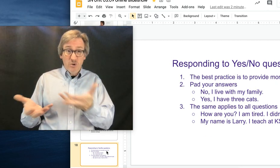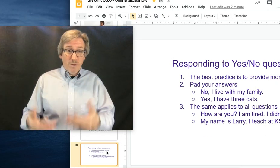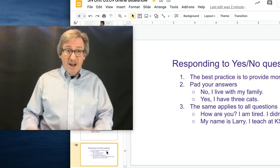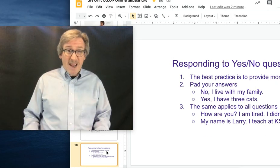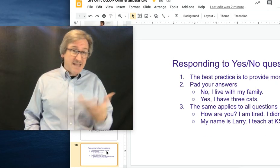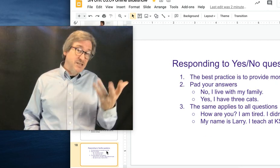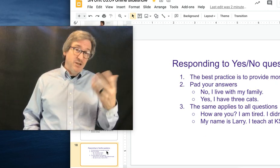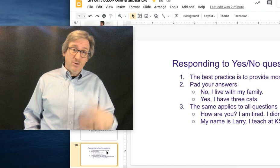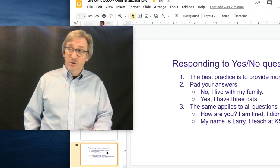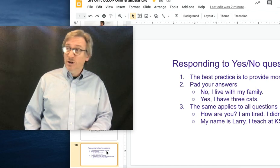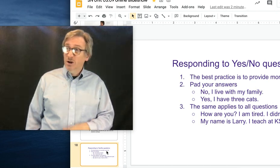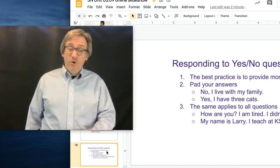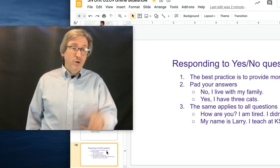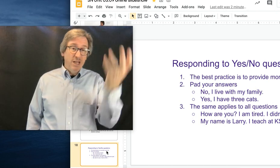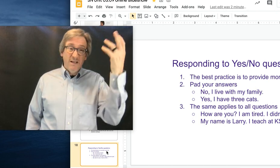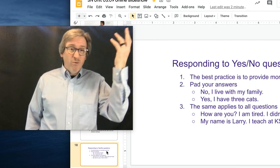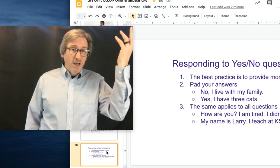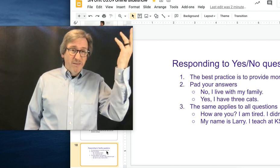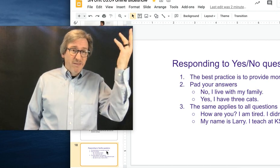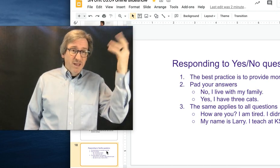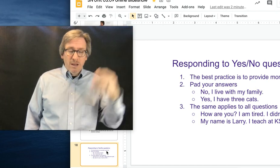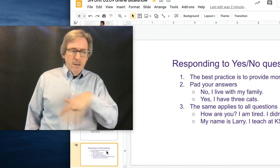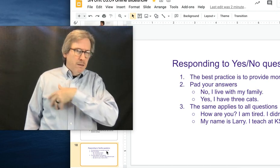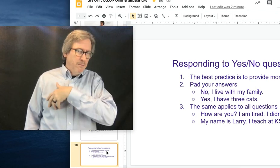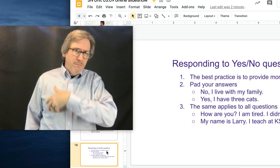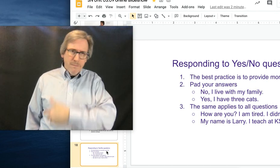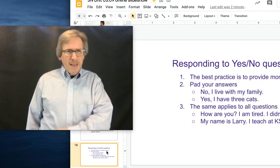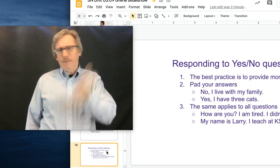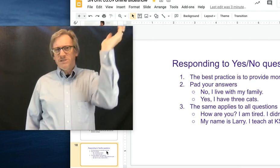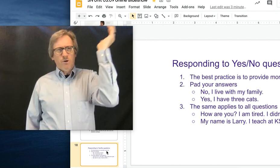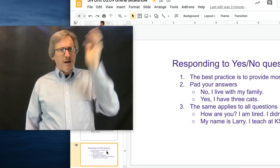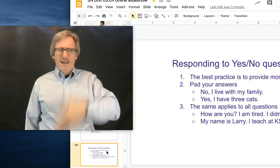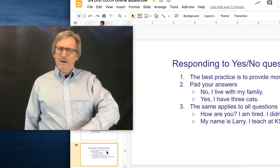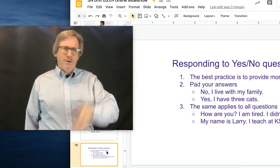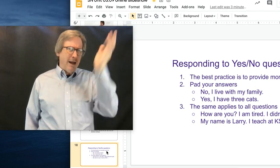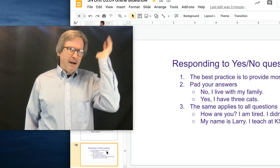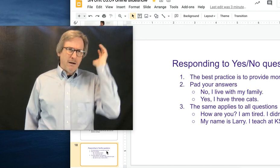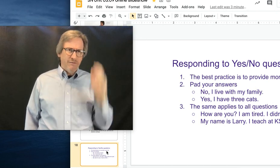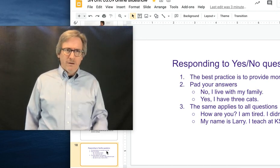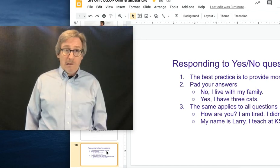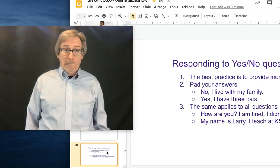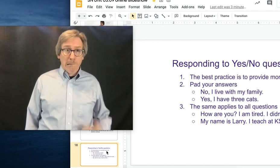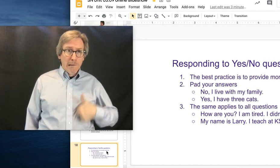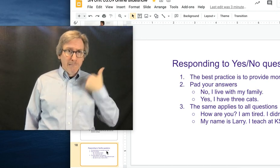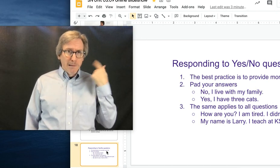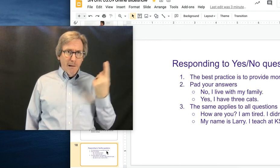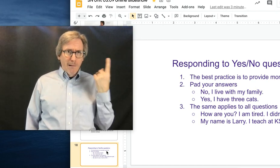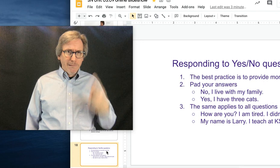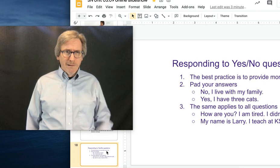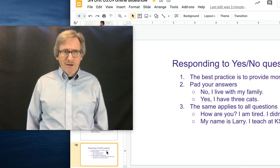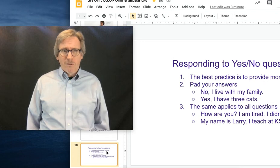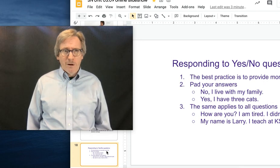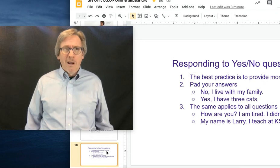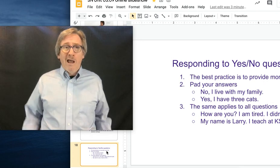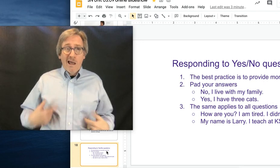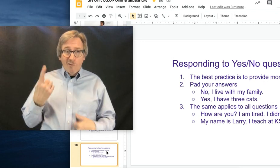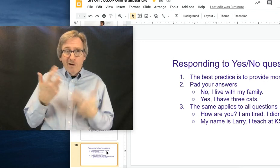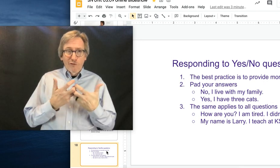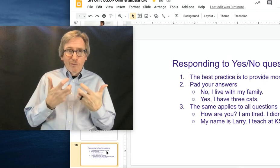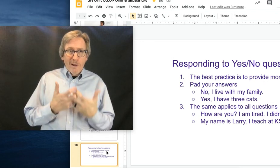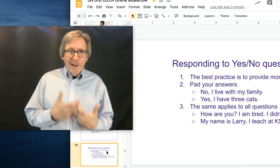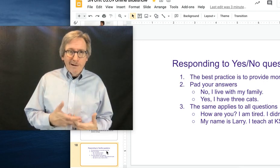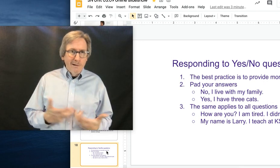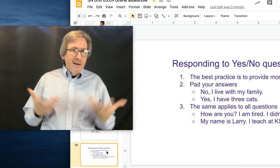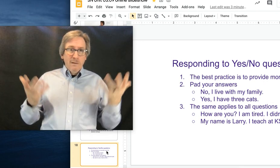on Zoom and I ask you, who do you live with? Make up a story. I don't care. If you're like, I live alone or have